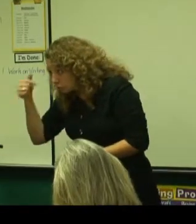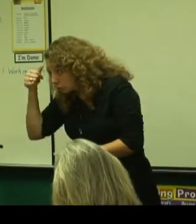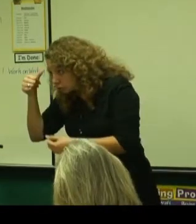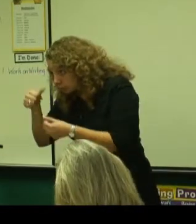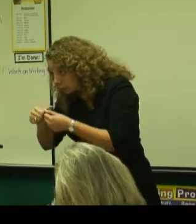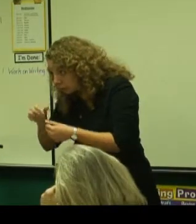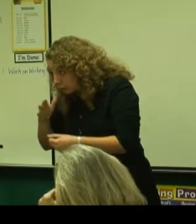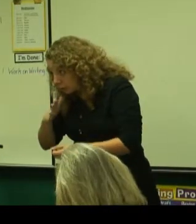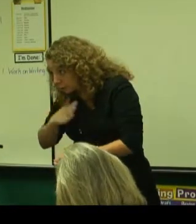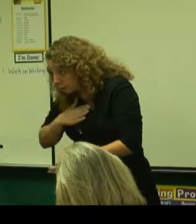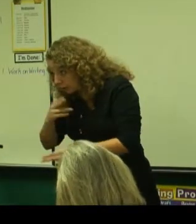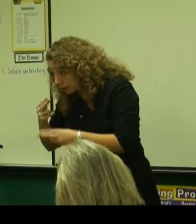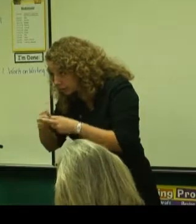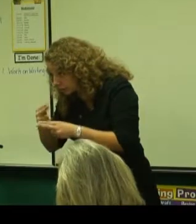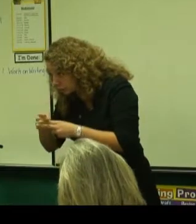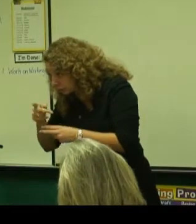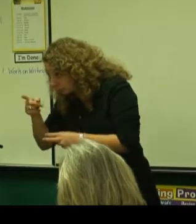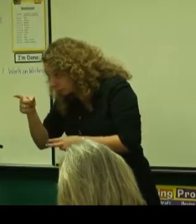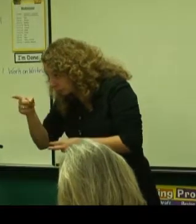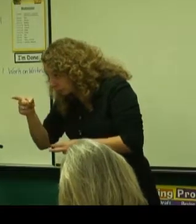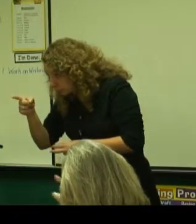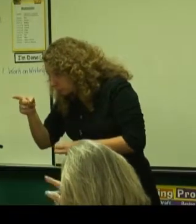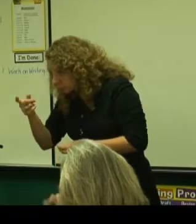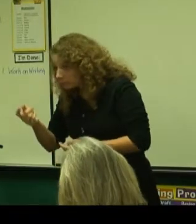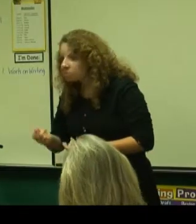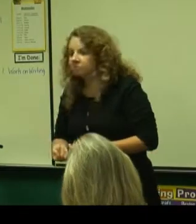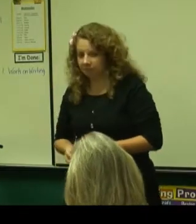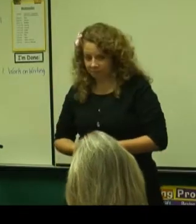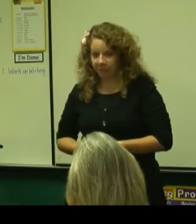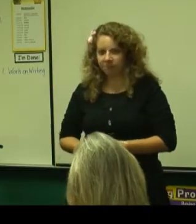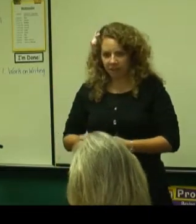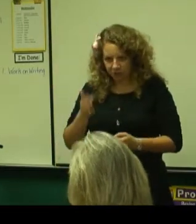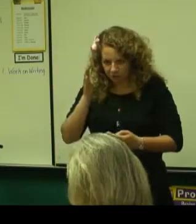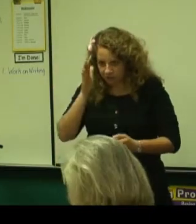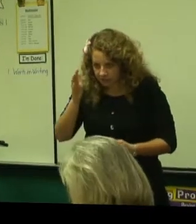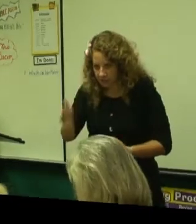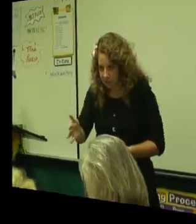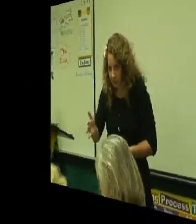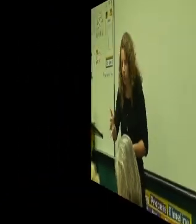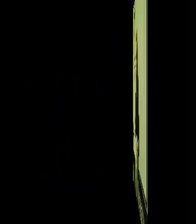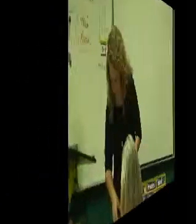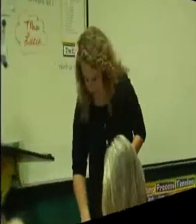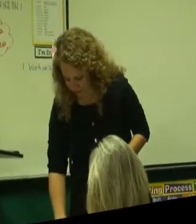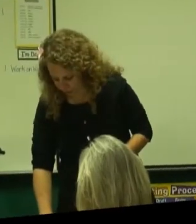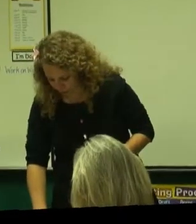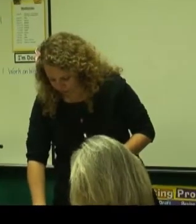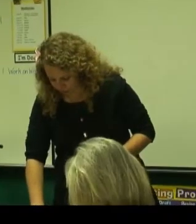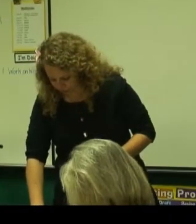You remember my name, you? Like you're intently focused on it. Okay, in